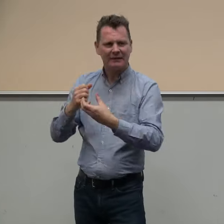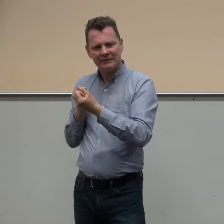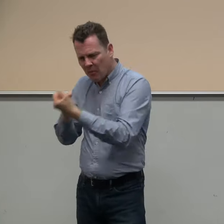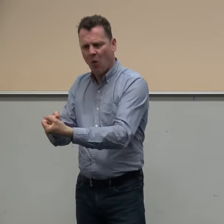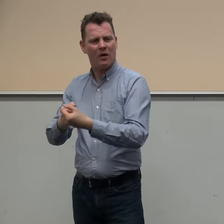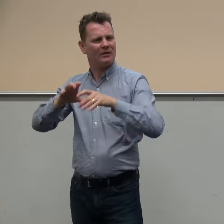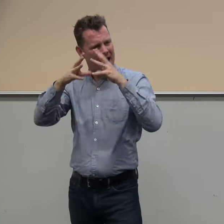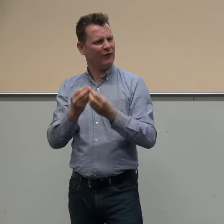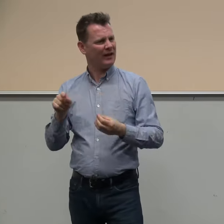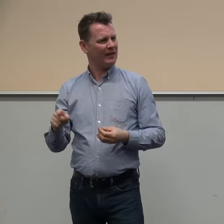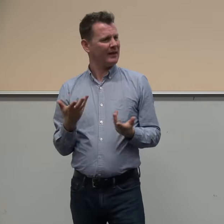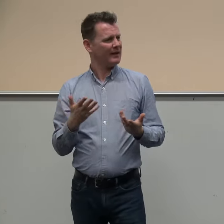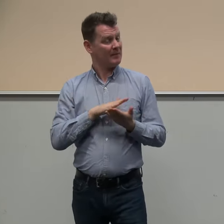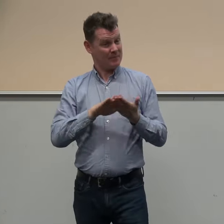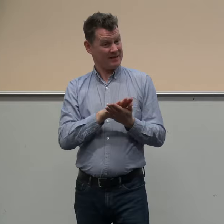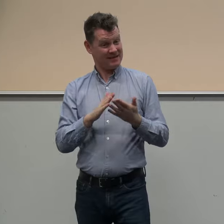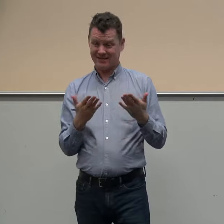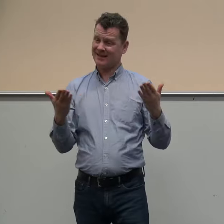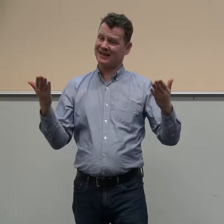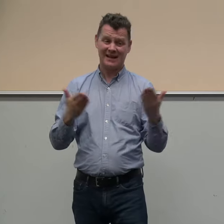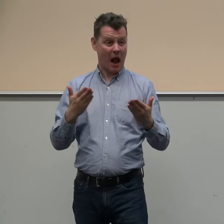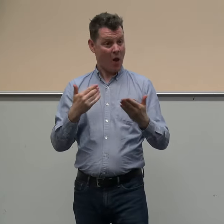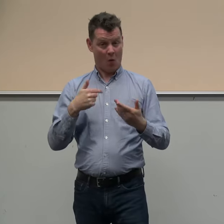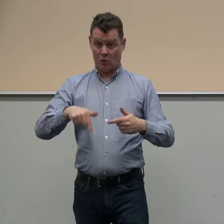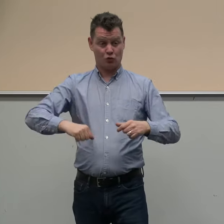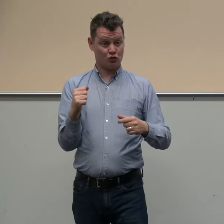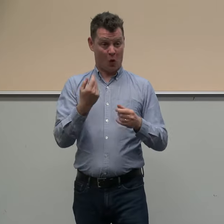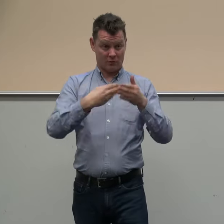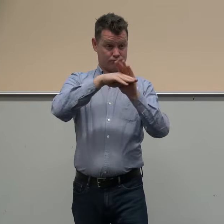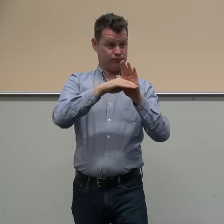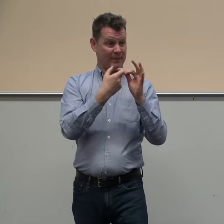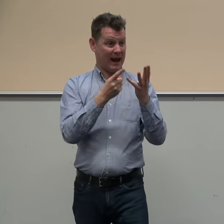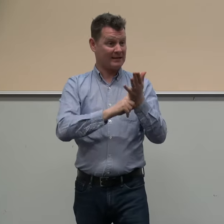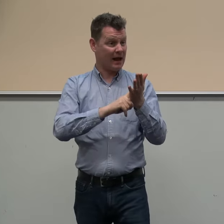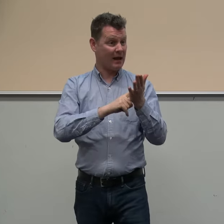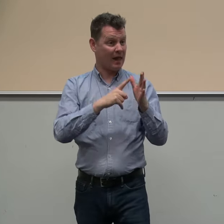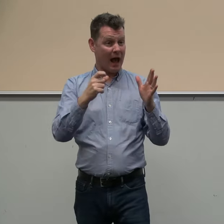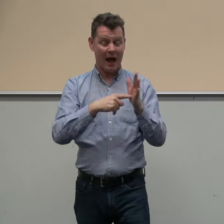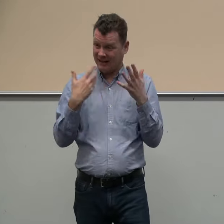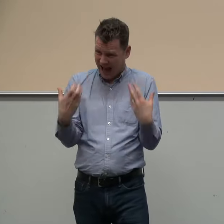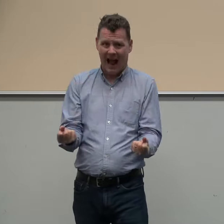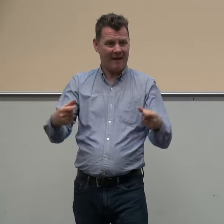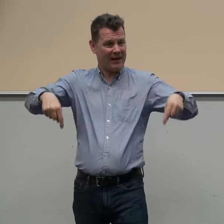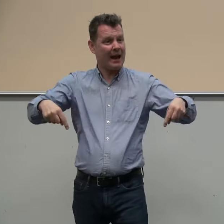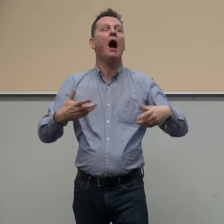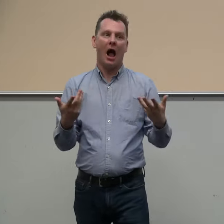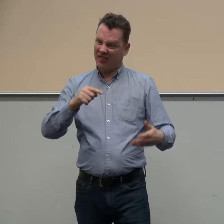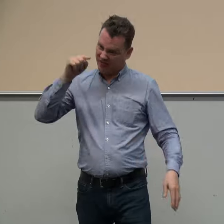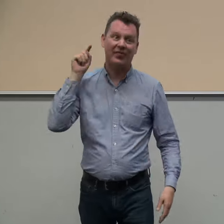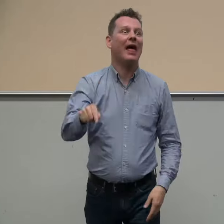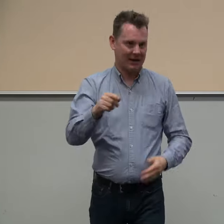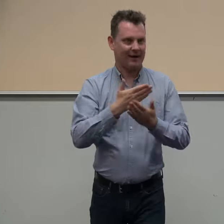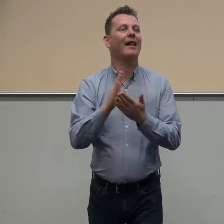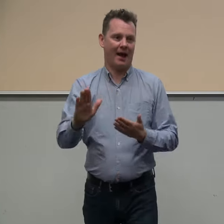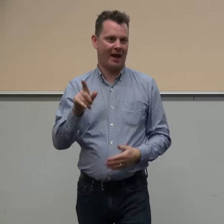say that now, especially since the BSL Act was passed, that theatres should be working